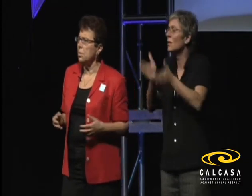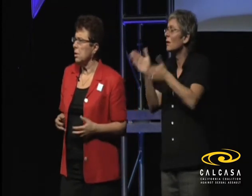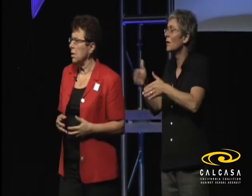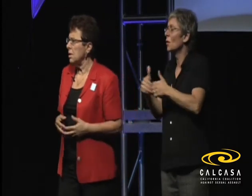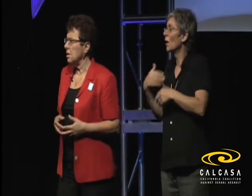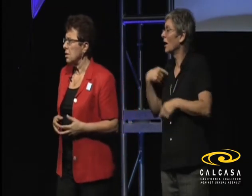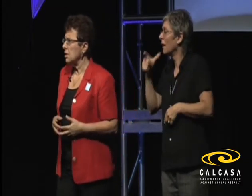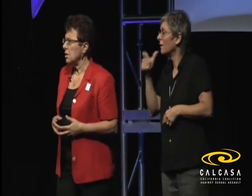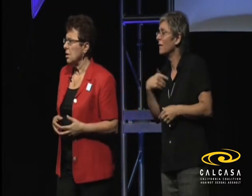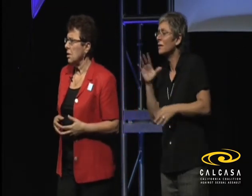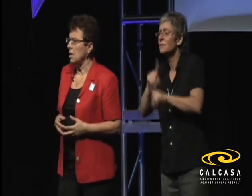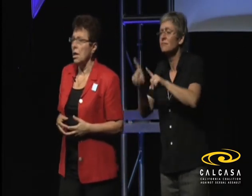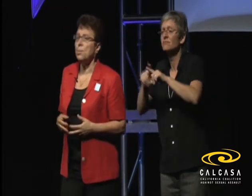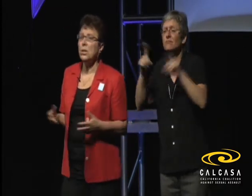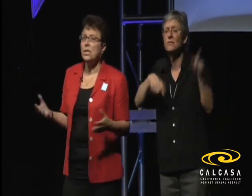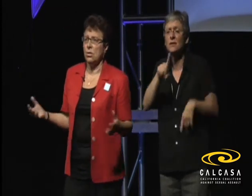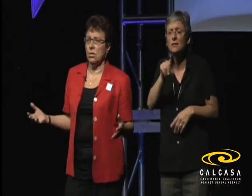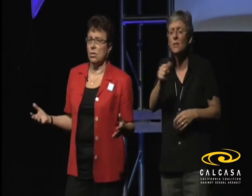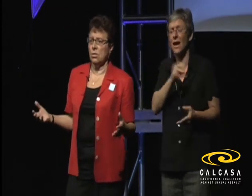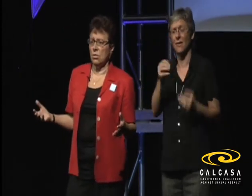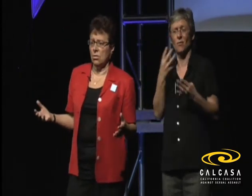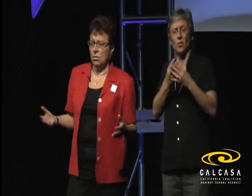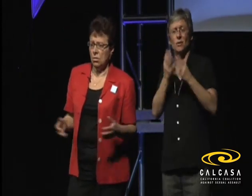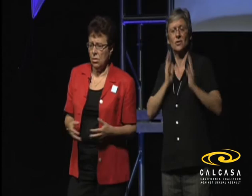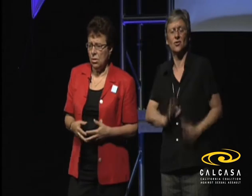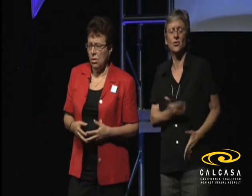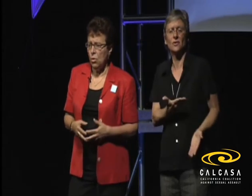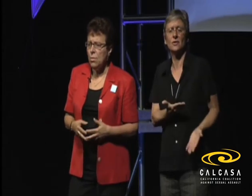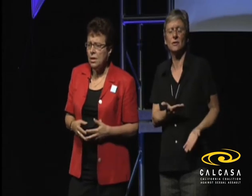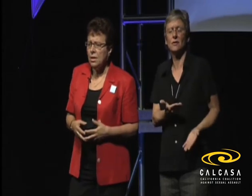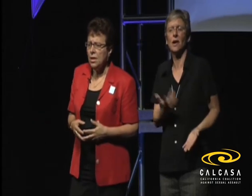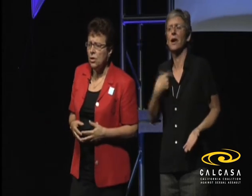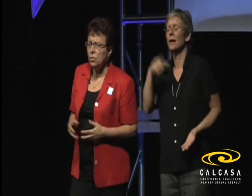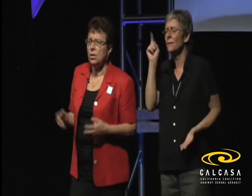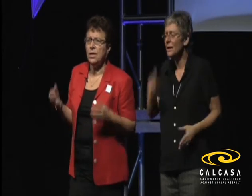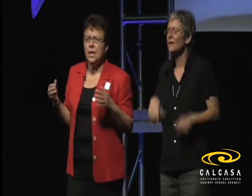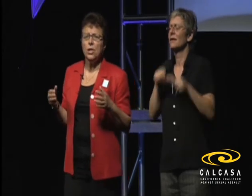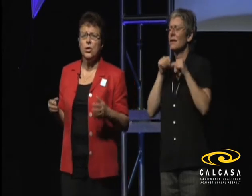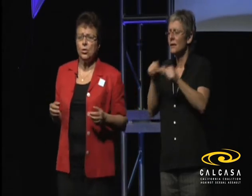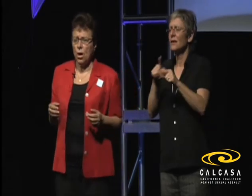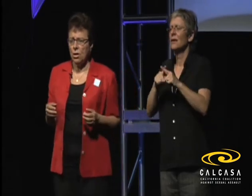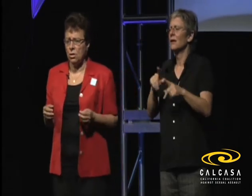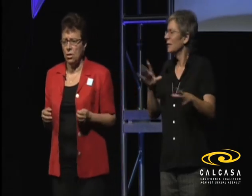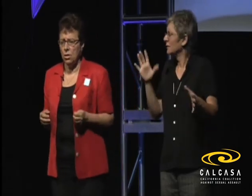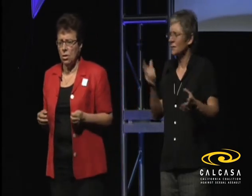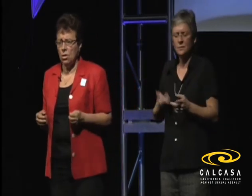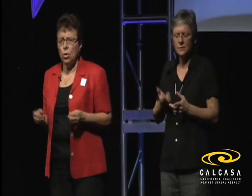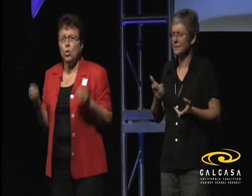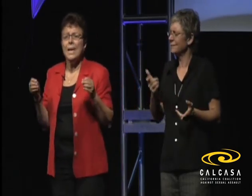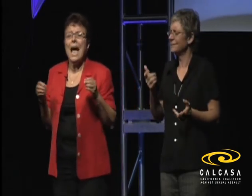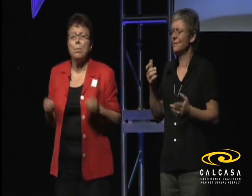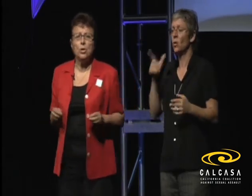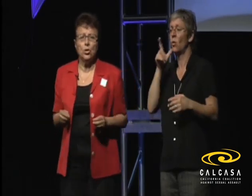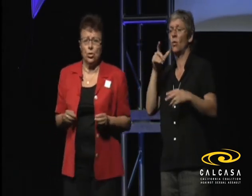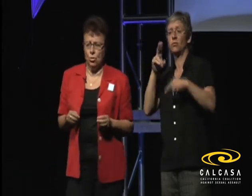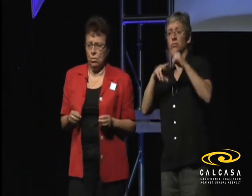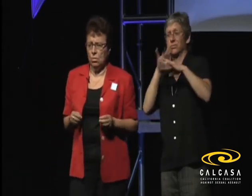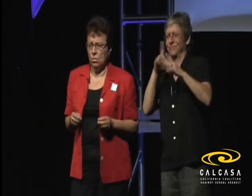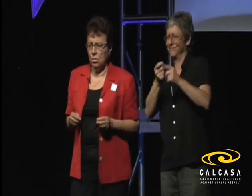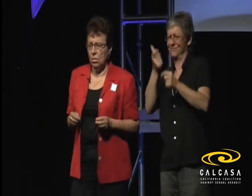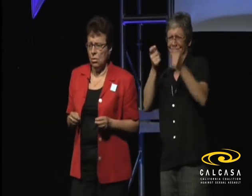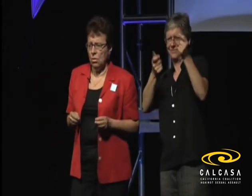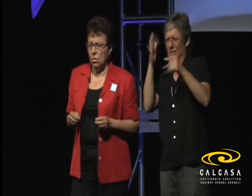with disabilities, and prisoners. We must continue to deconstruct who it happens